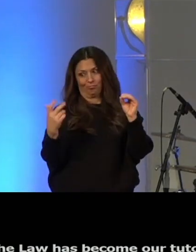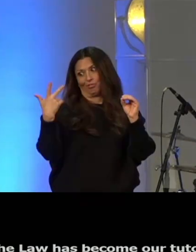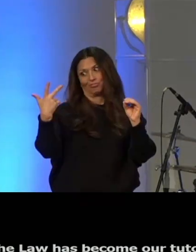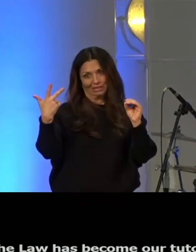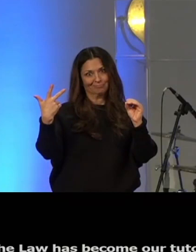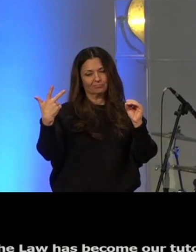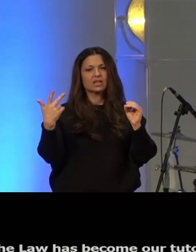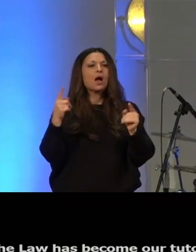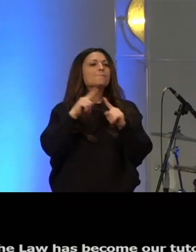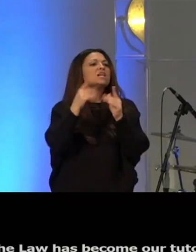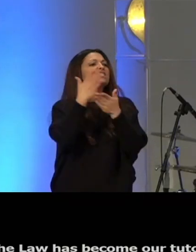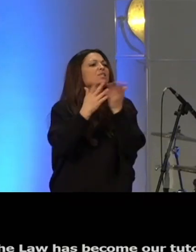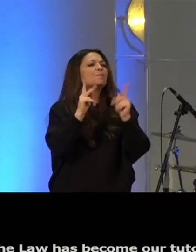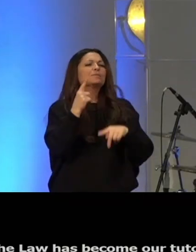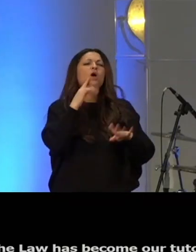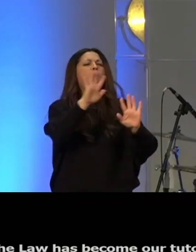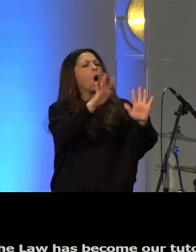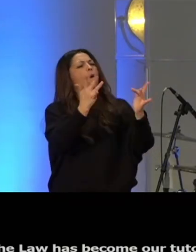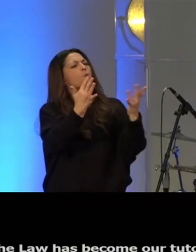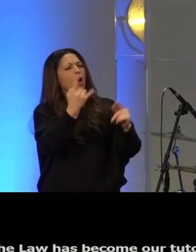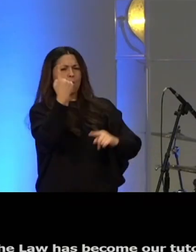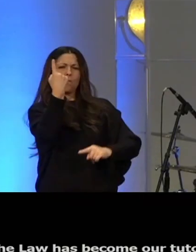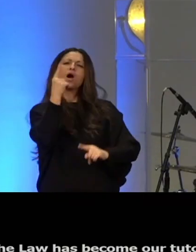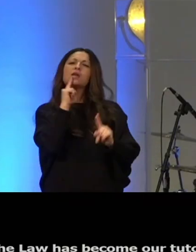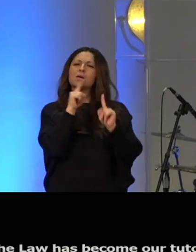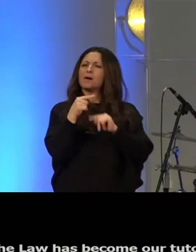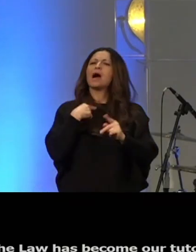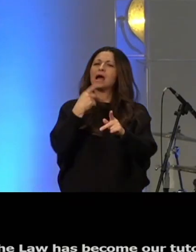but wait, I know there's one commandment I've kept.